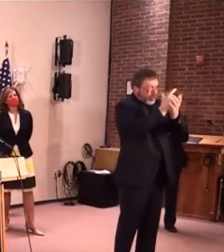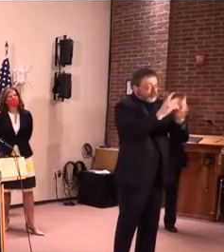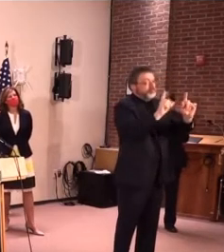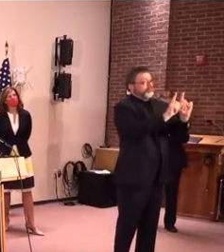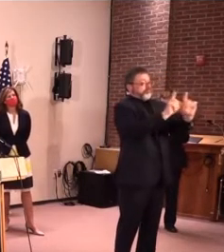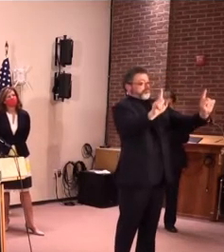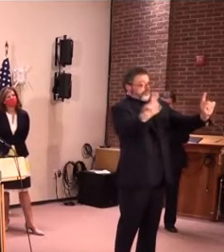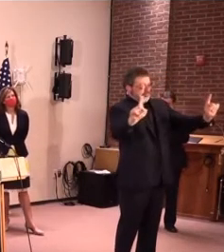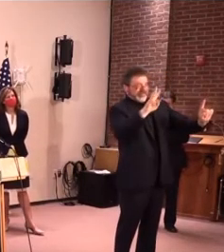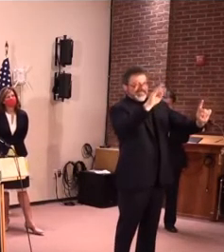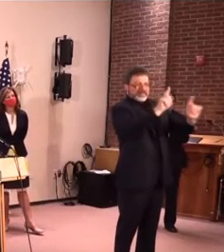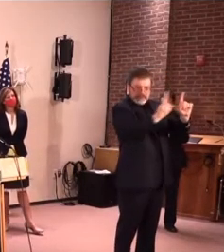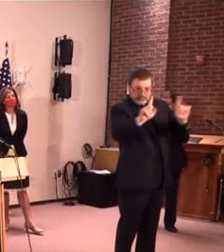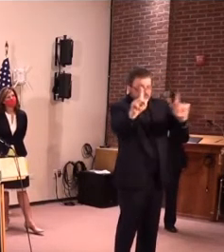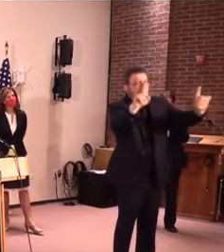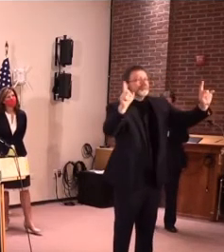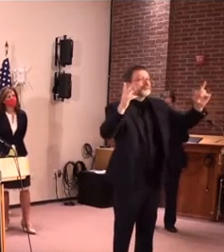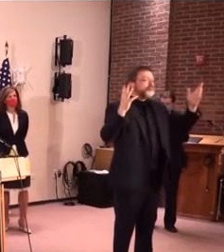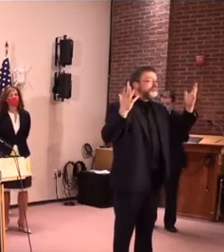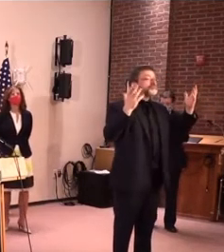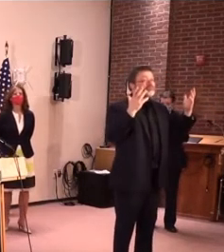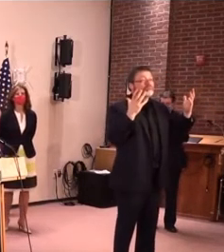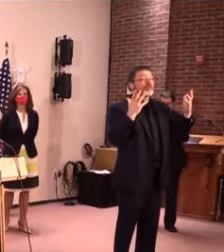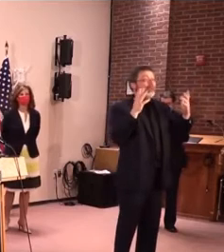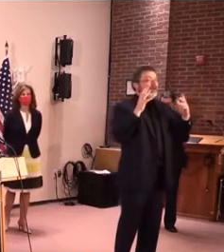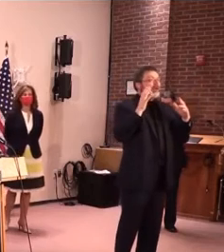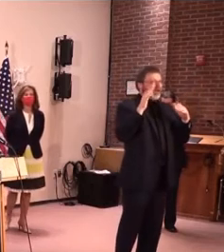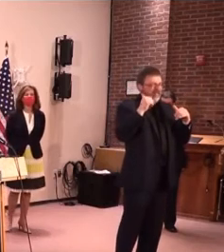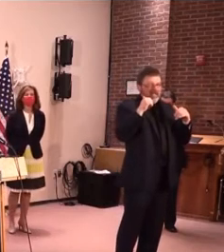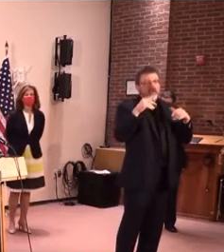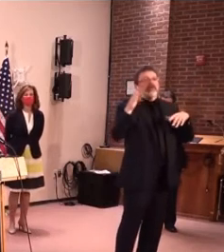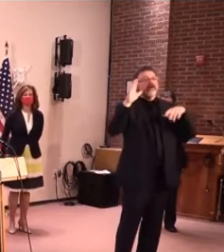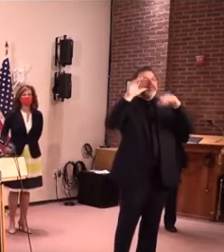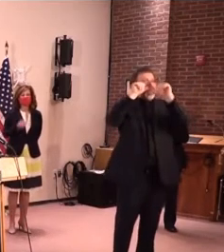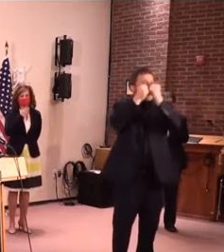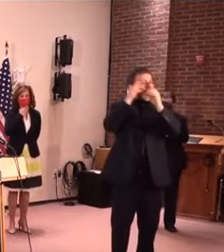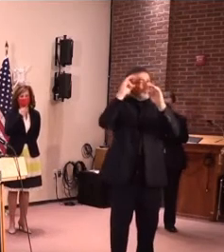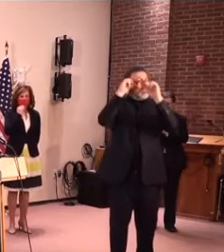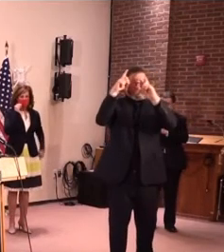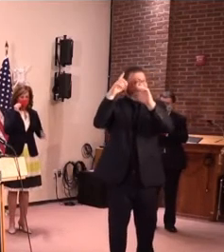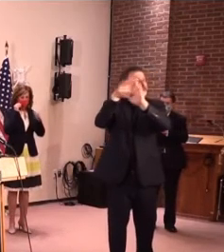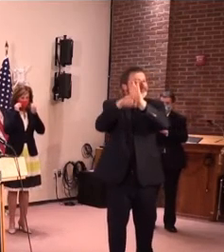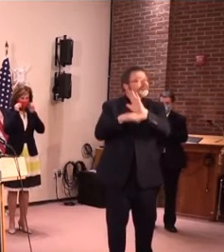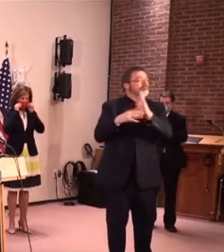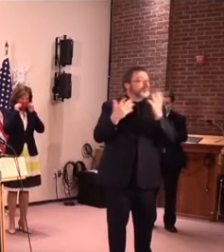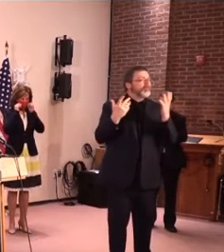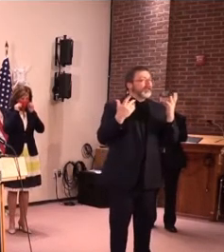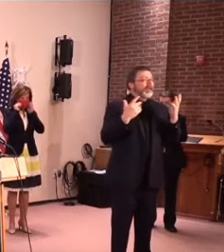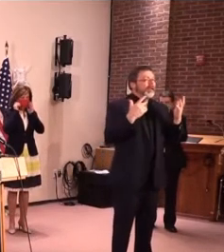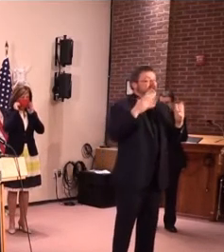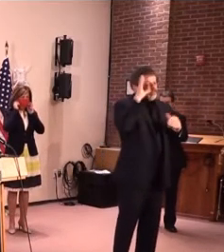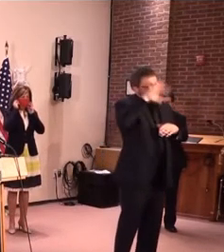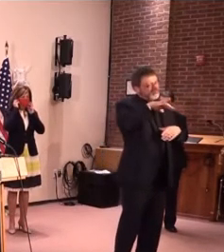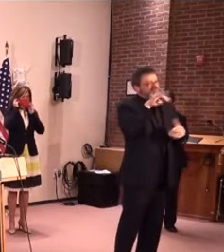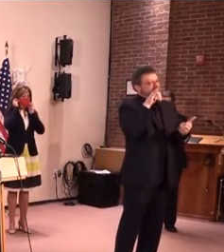to evolve. So, we continue to work with districts, and we're anxious to support them in their creative solutions so that we can make